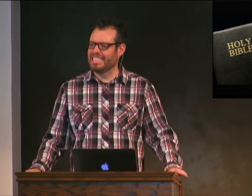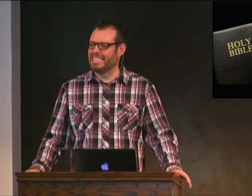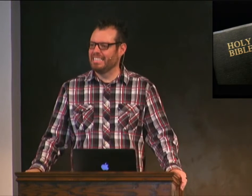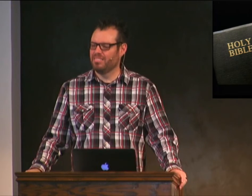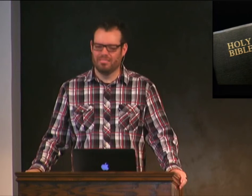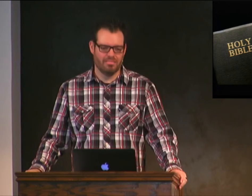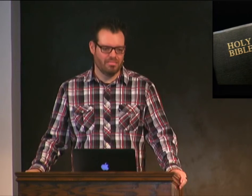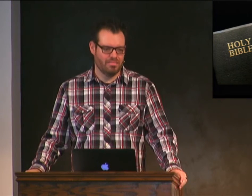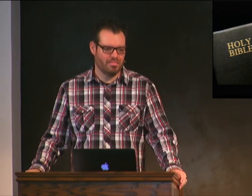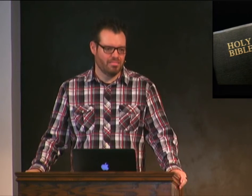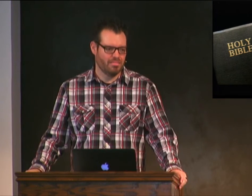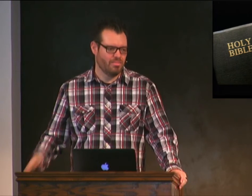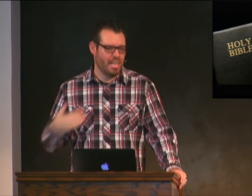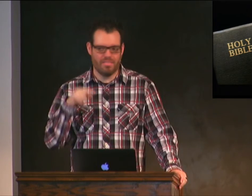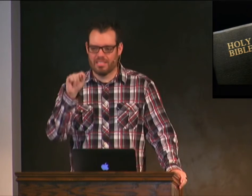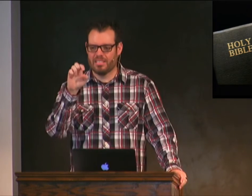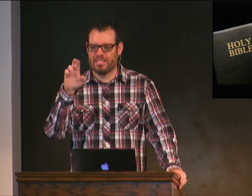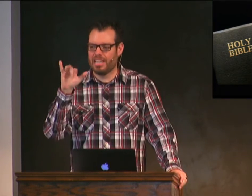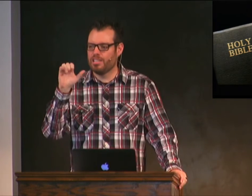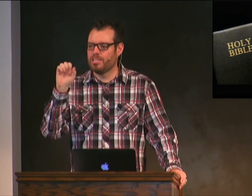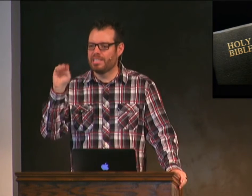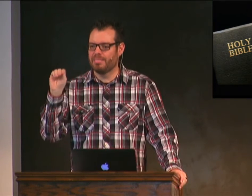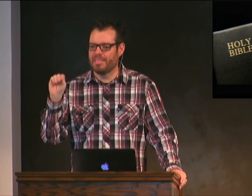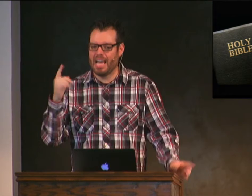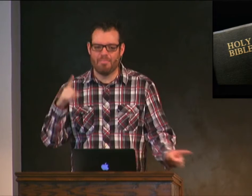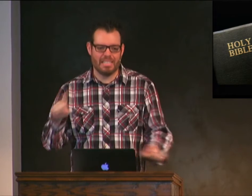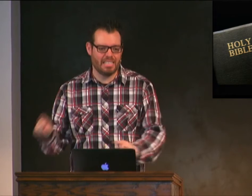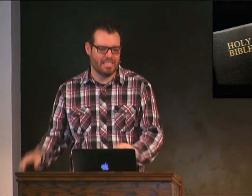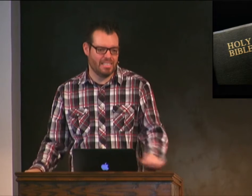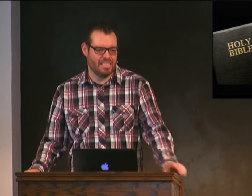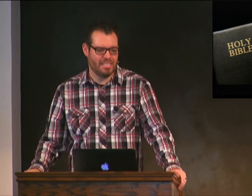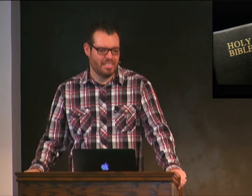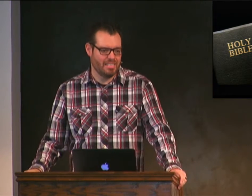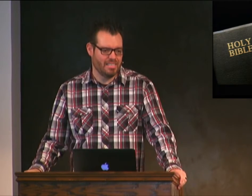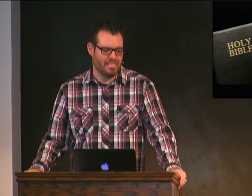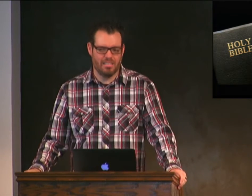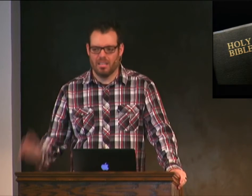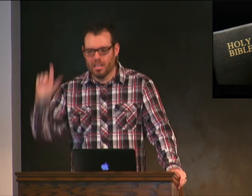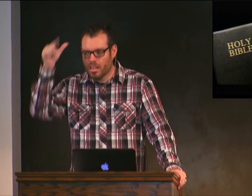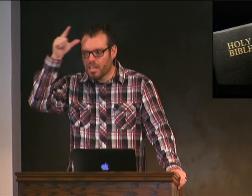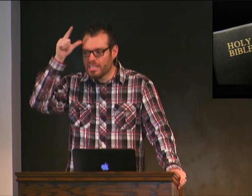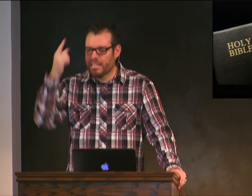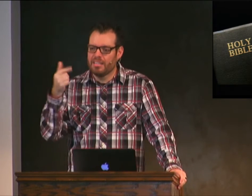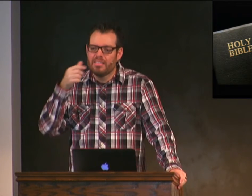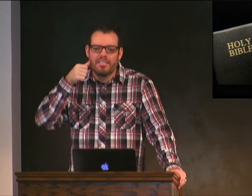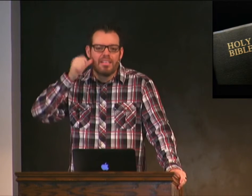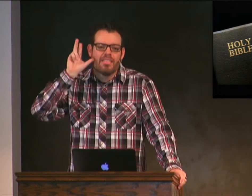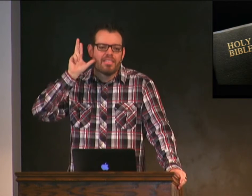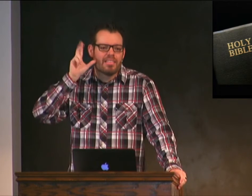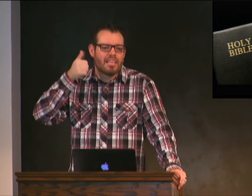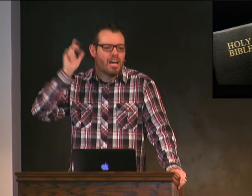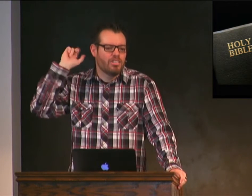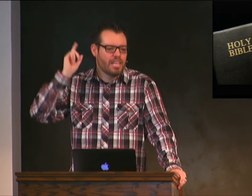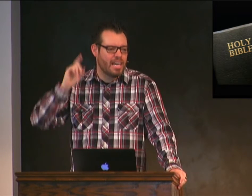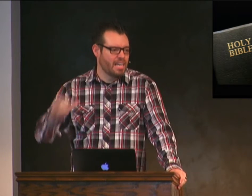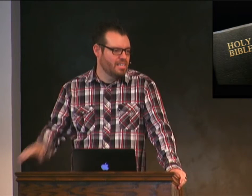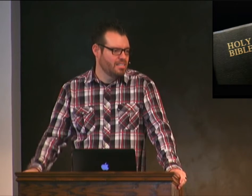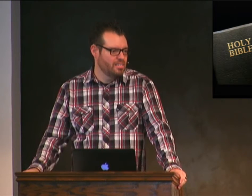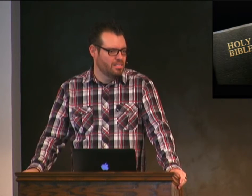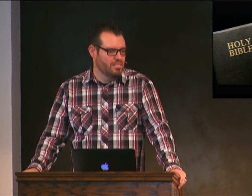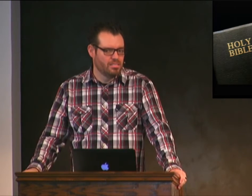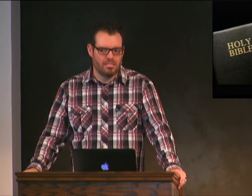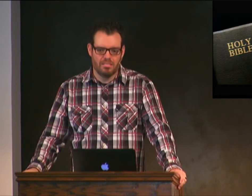good. We have terrorism happening. London, the other